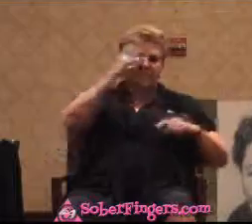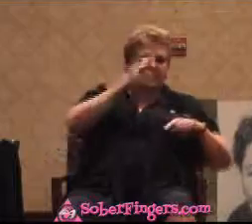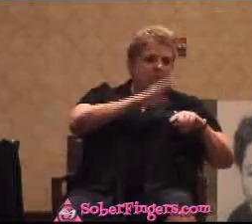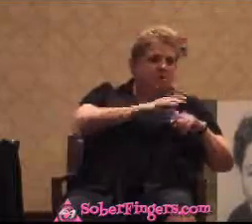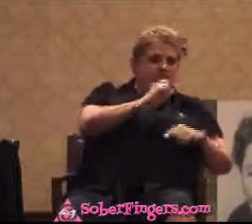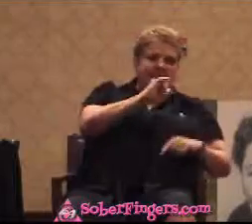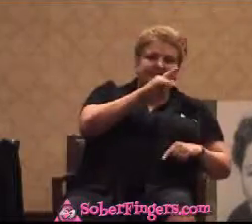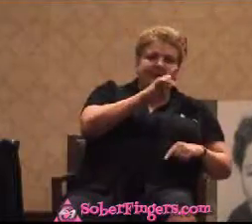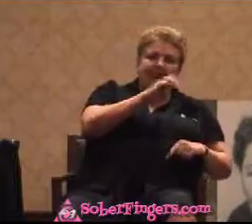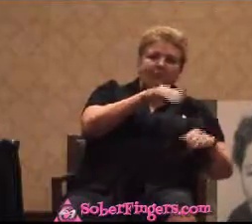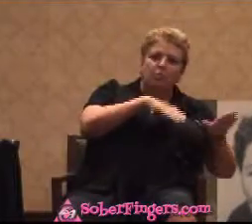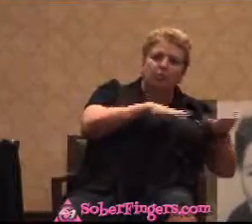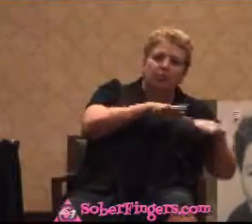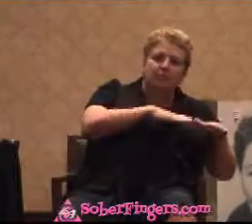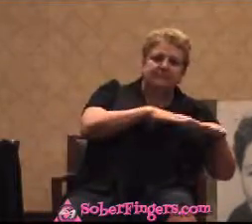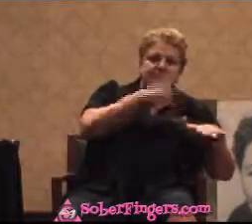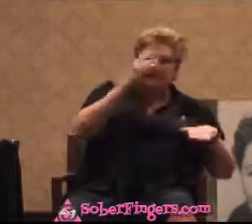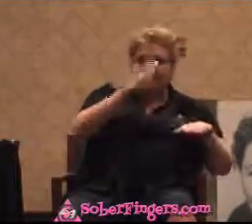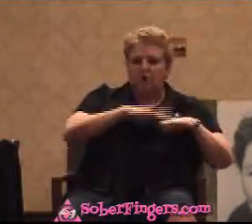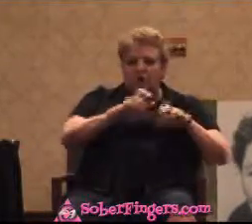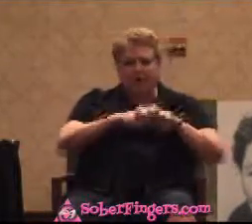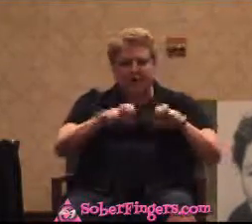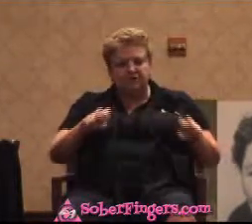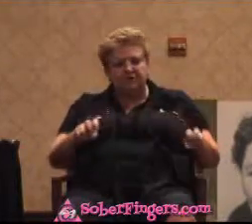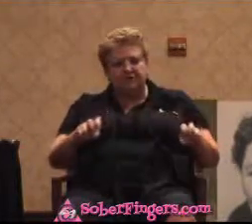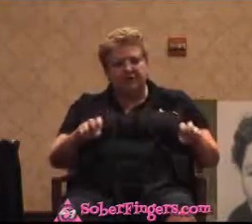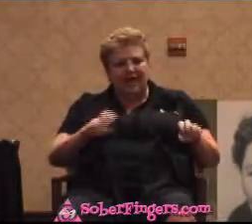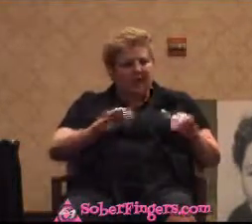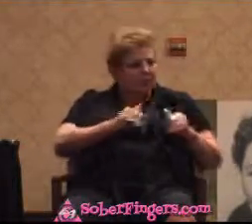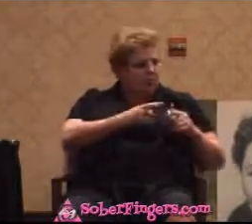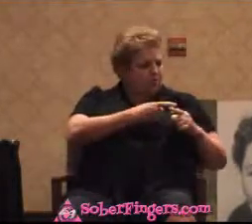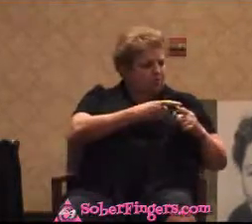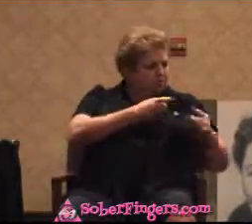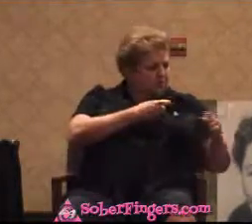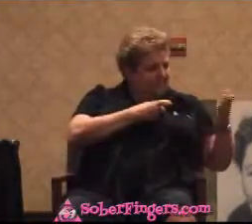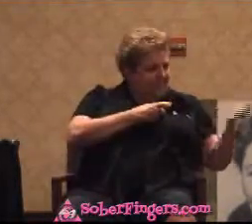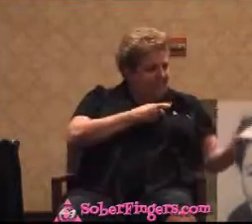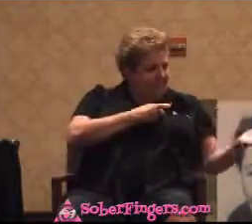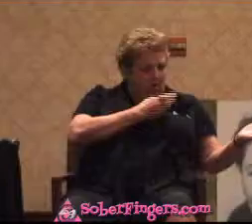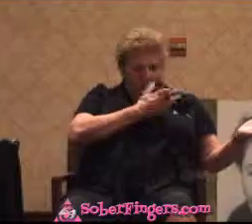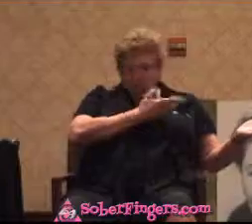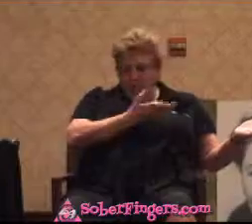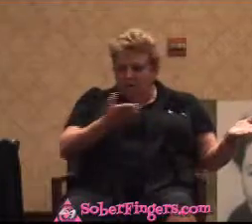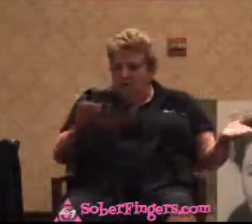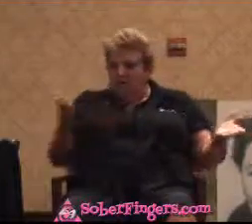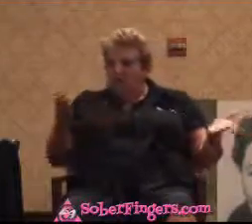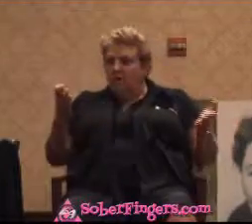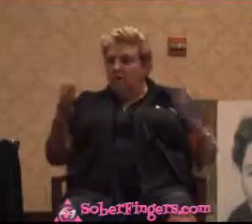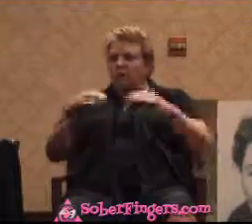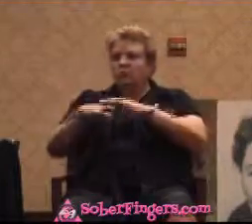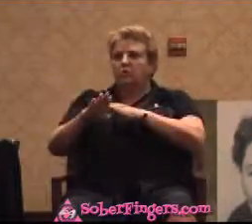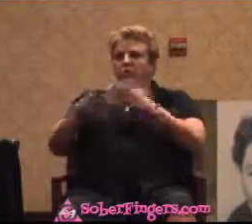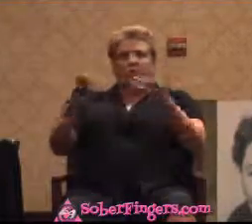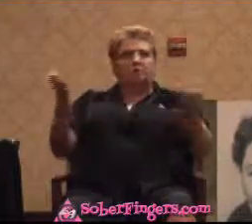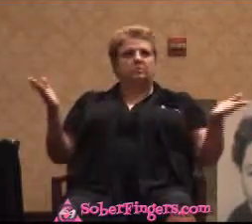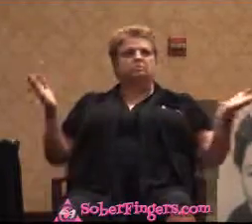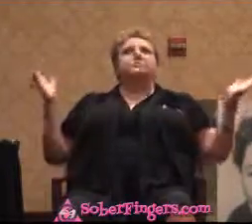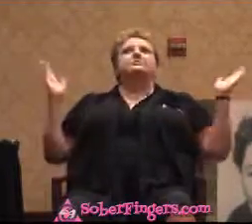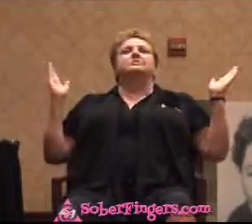sleeping on benches, and how do you go from there to getting ready to walk out onto a platform to speak